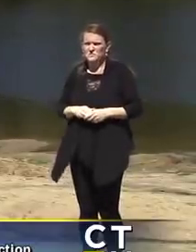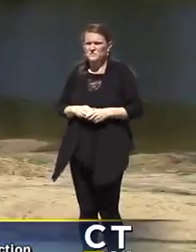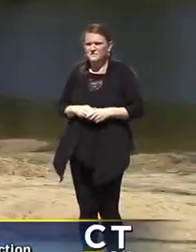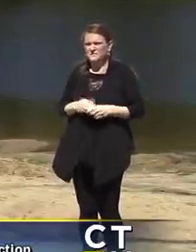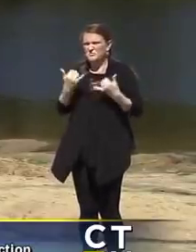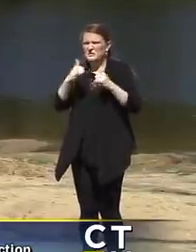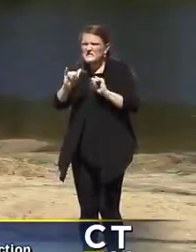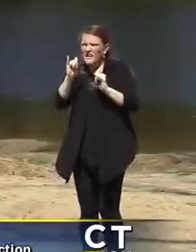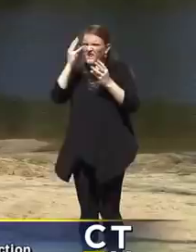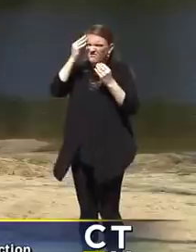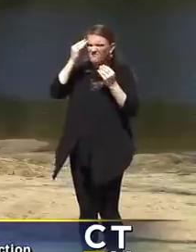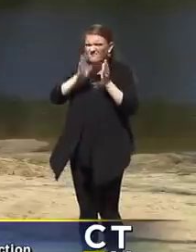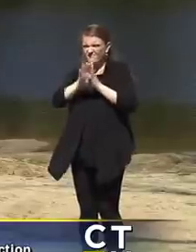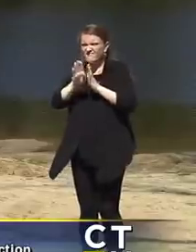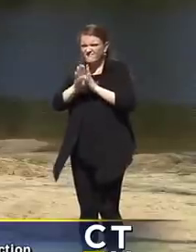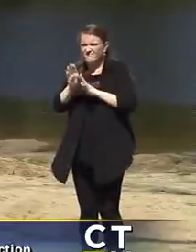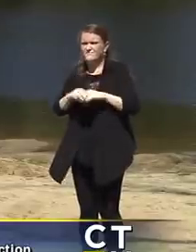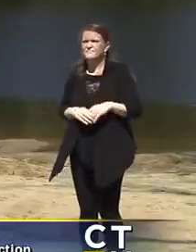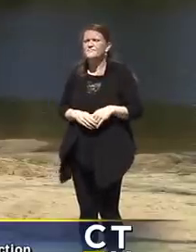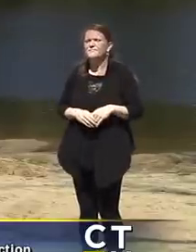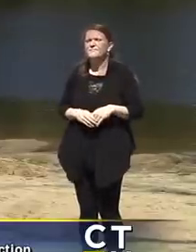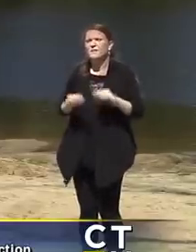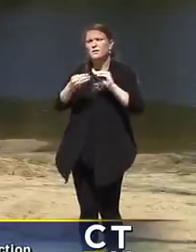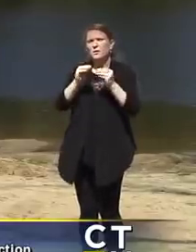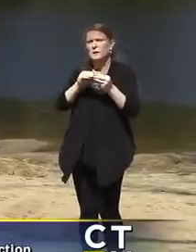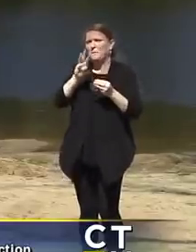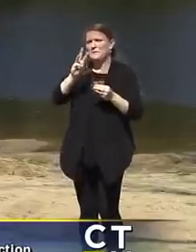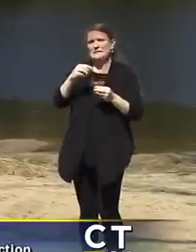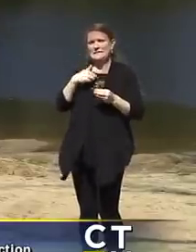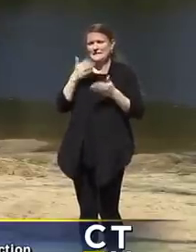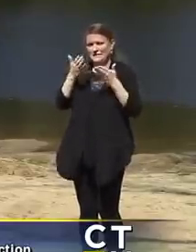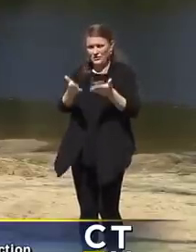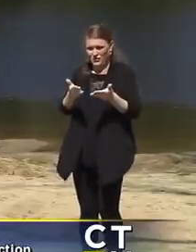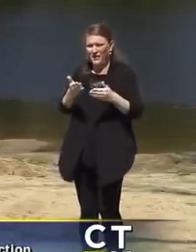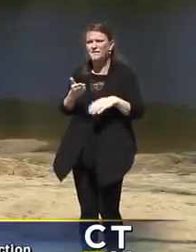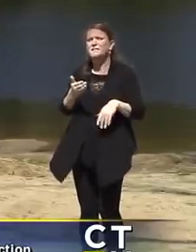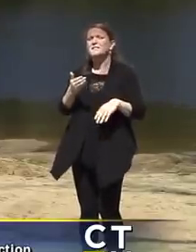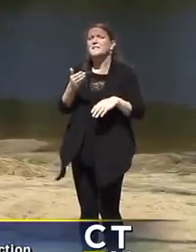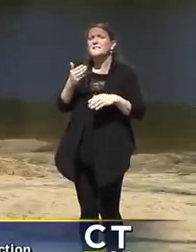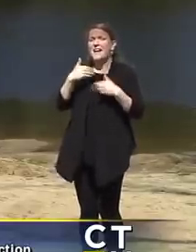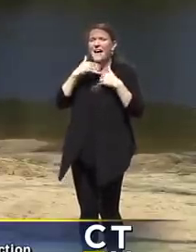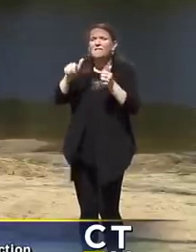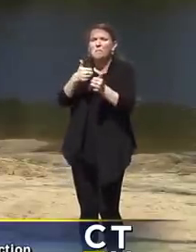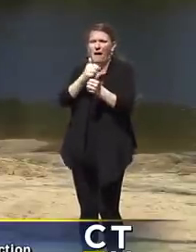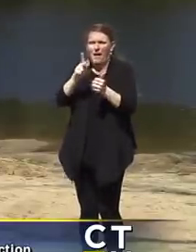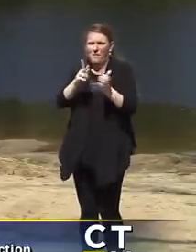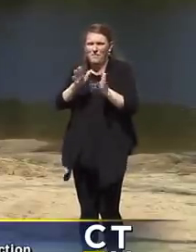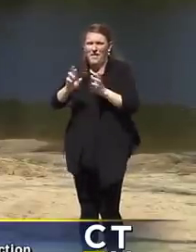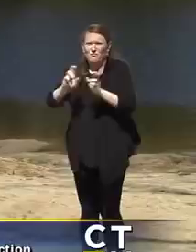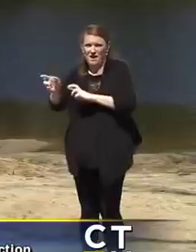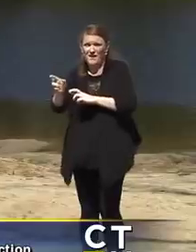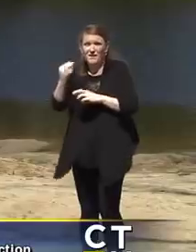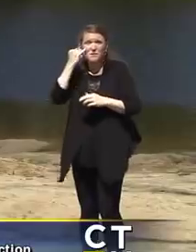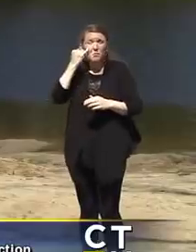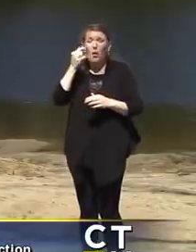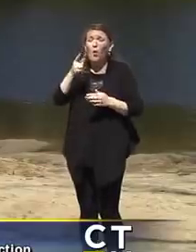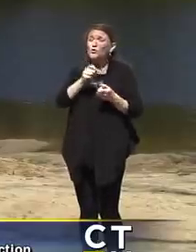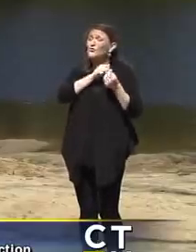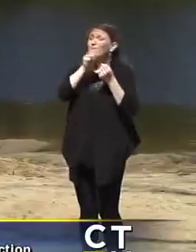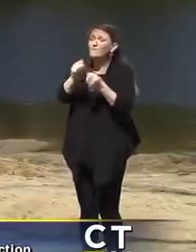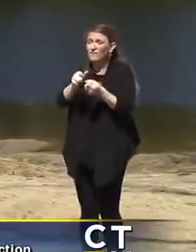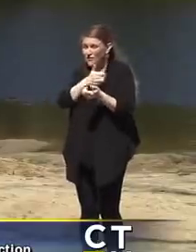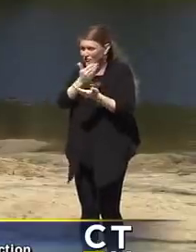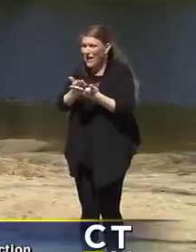that. Number 6, make a backup plan. So if you arrive at a park and you find that the gates are closed because it's reached